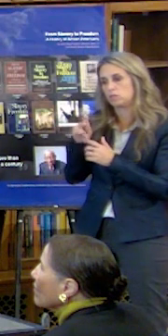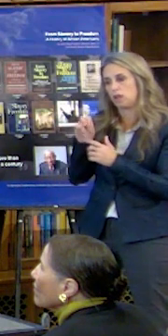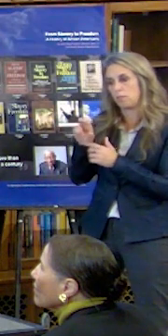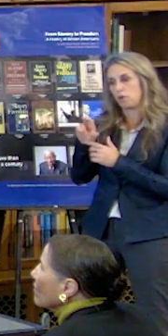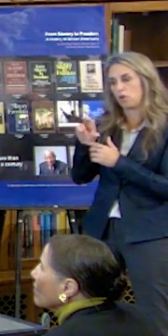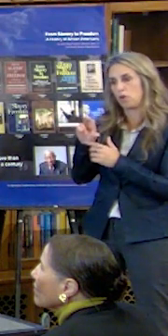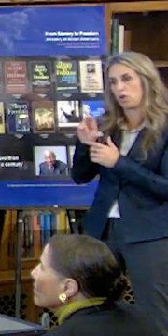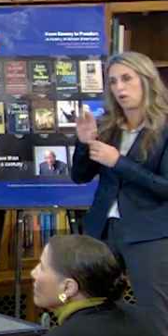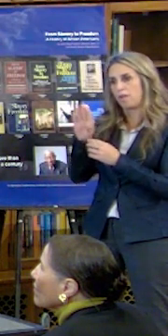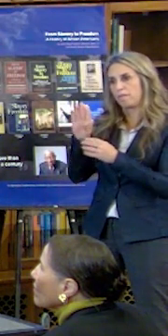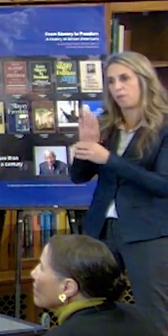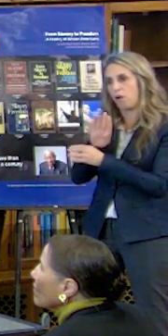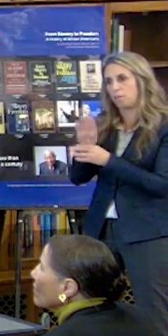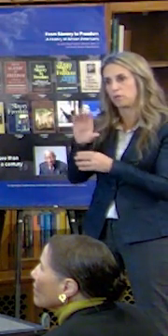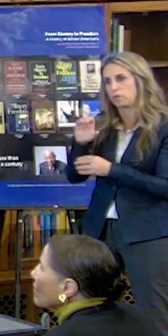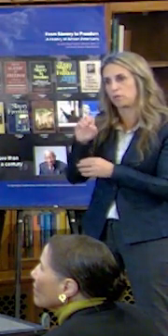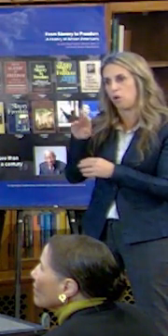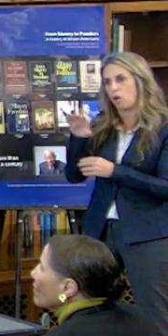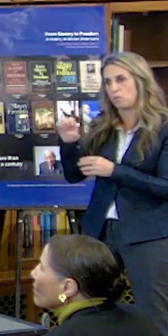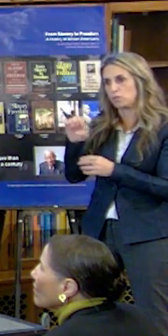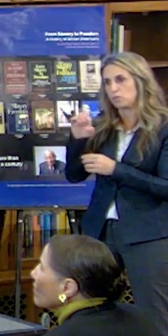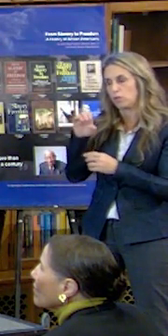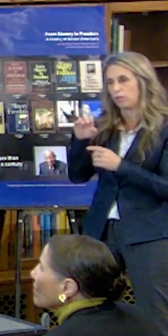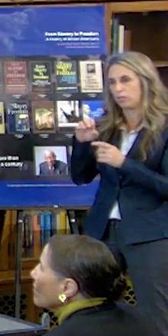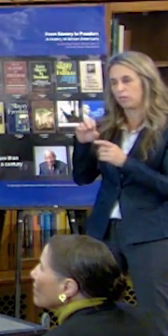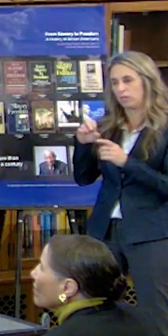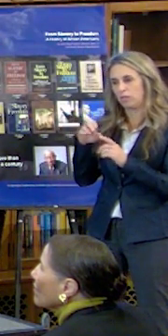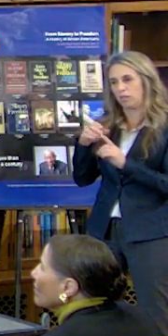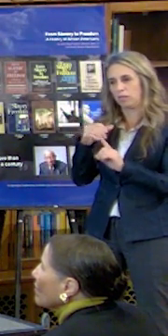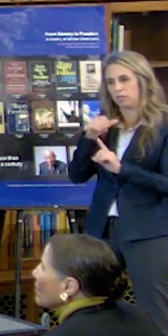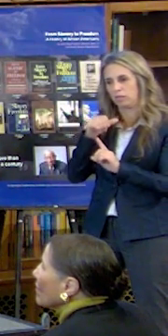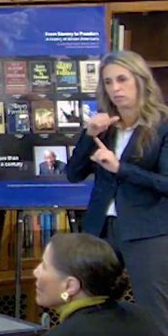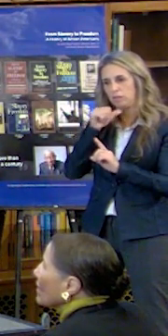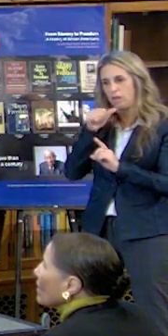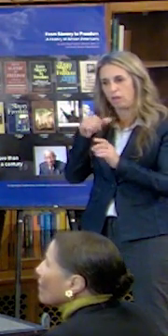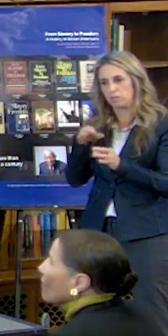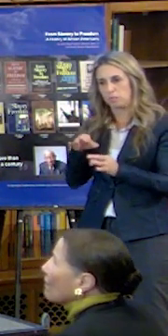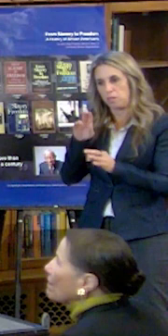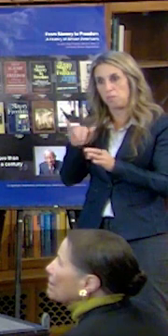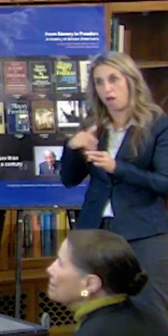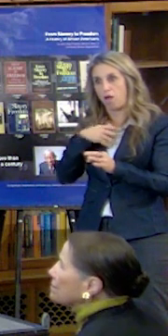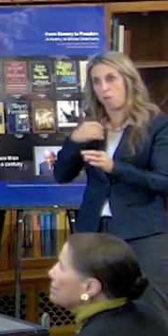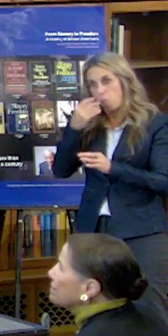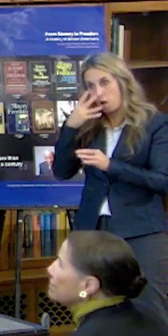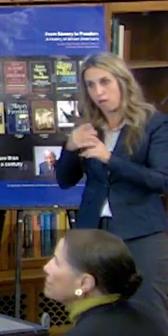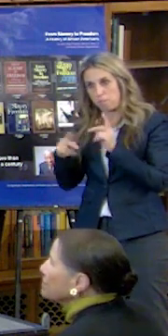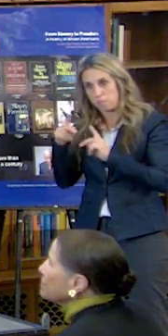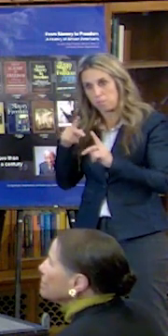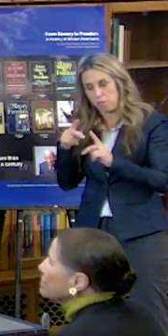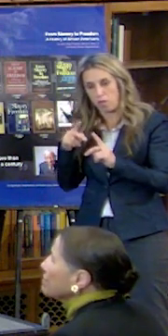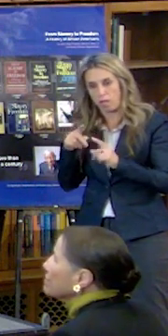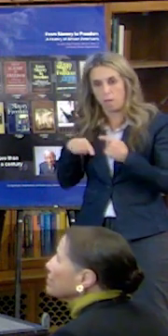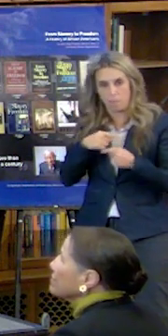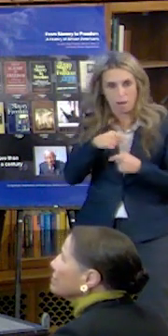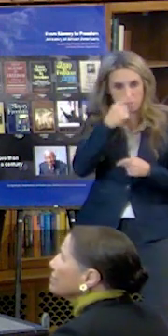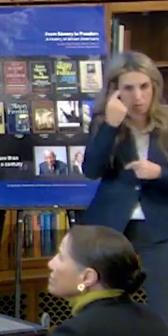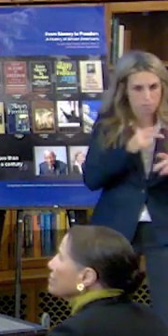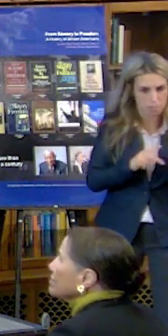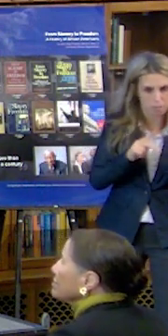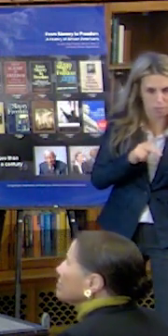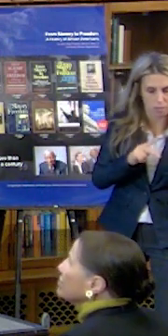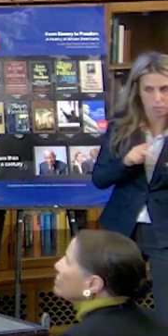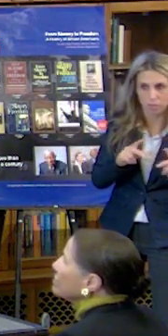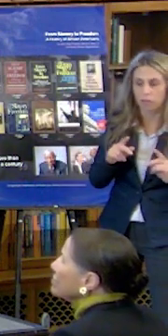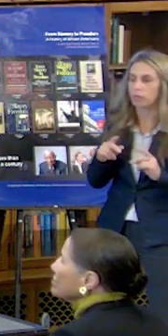absence and the presence of actual black people um and that involves a responsibility I think of of all